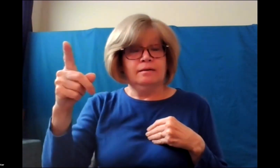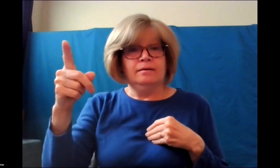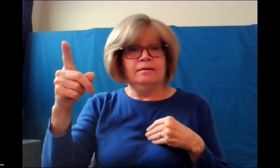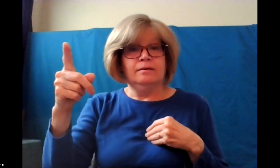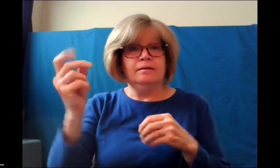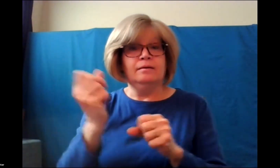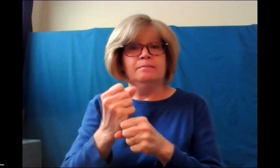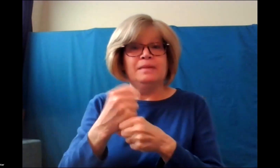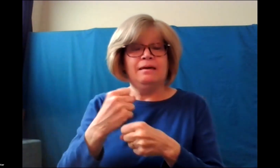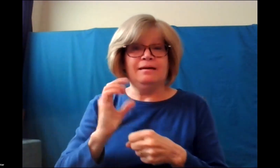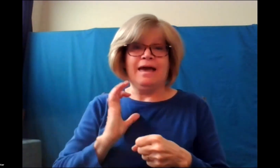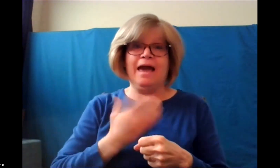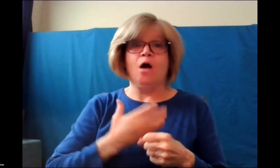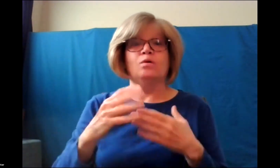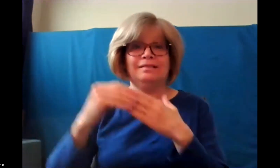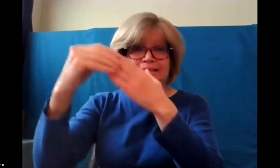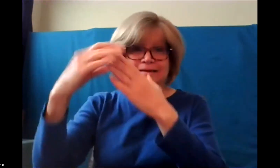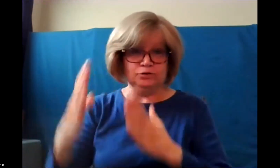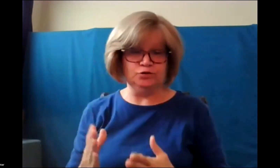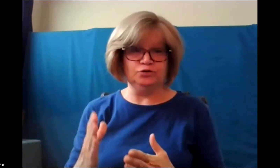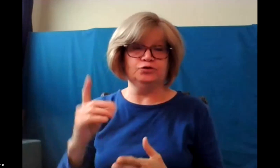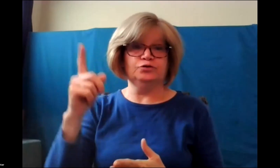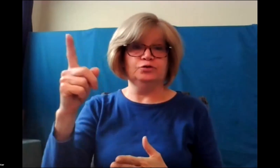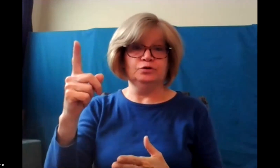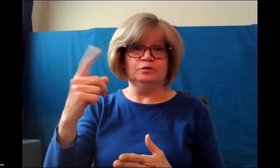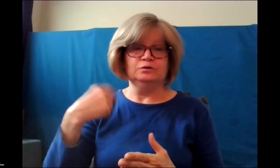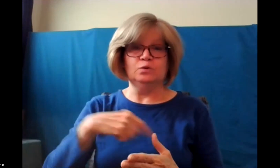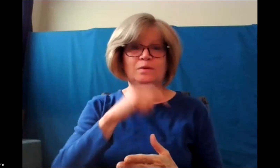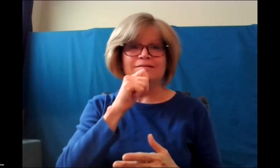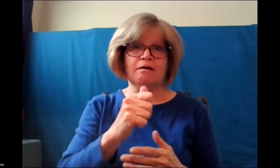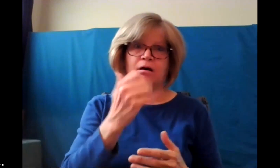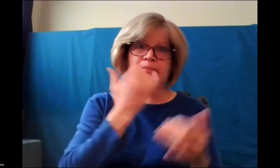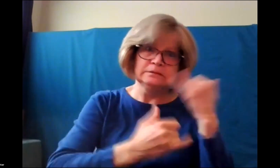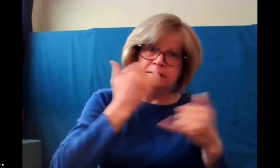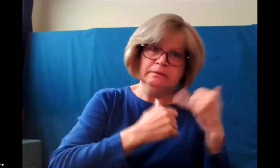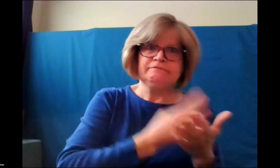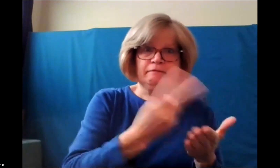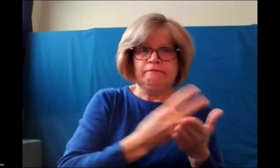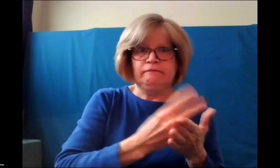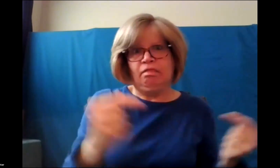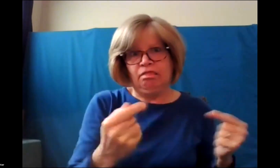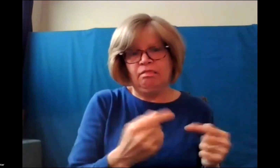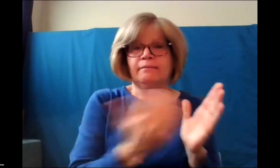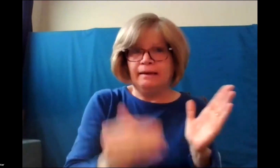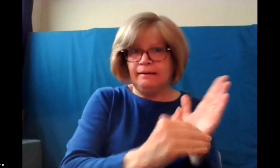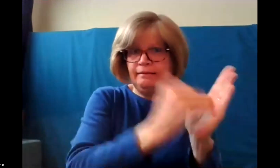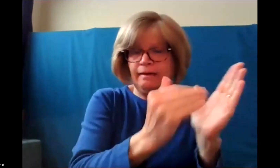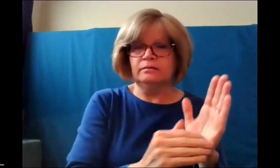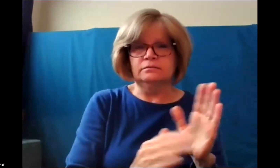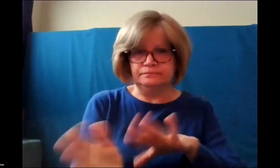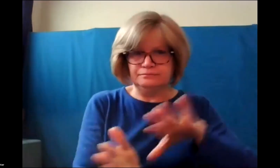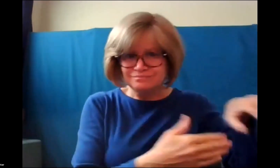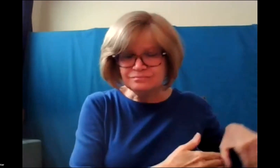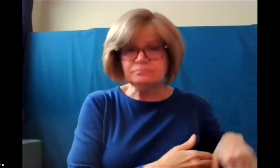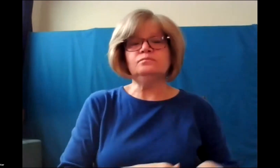our life's leader so we don't keep making those same failures. In other words,